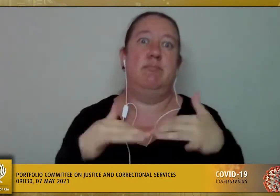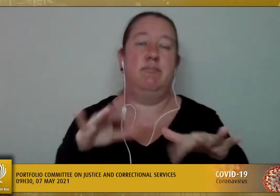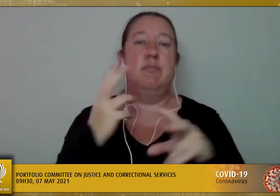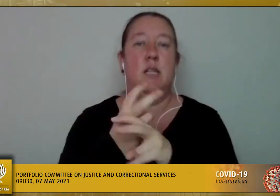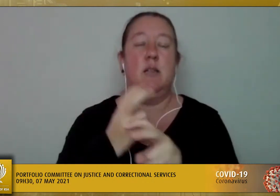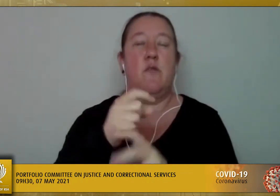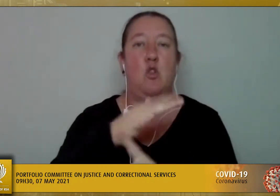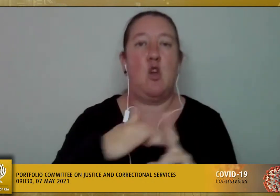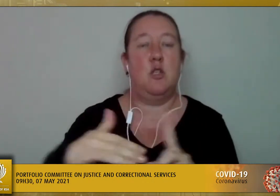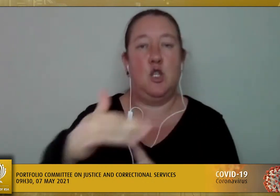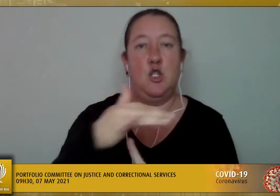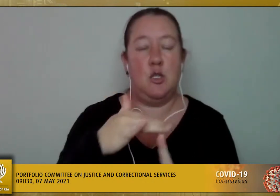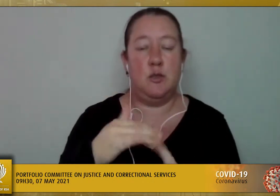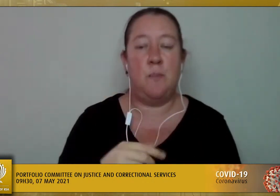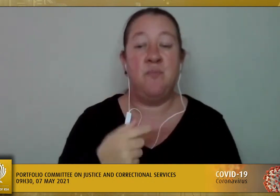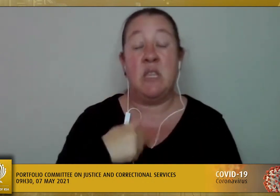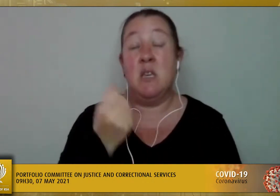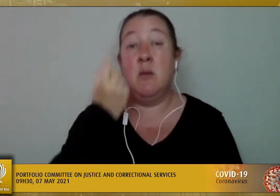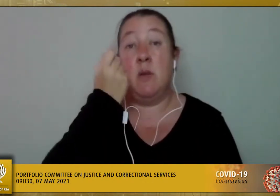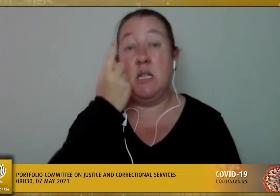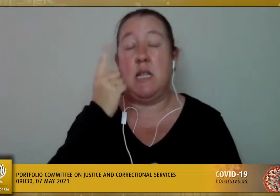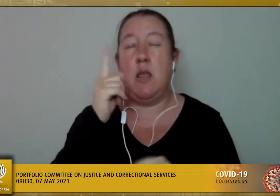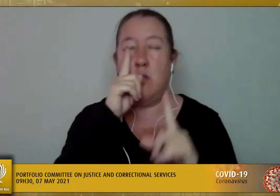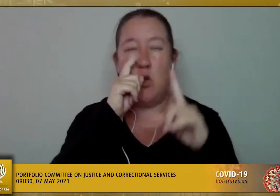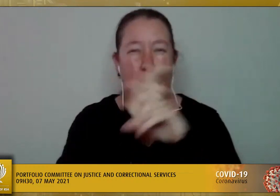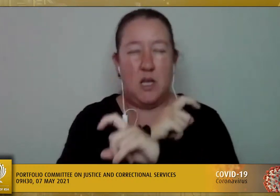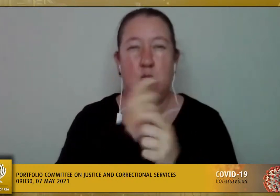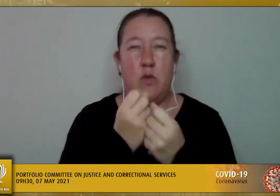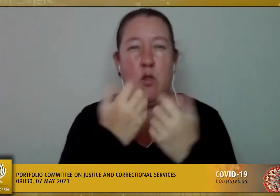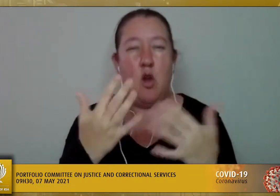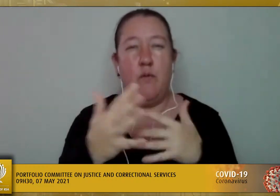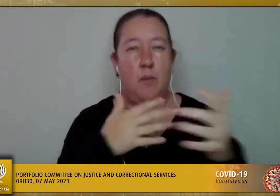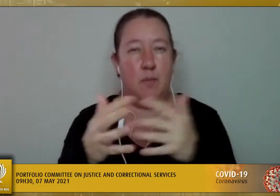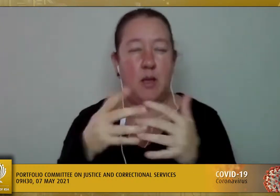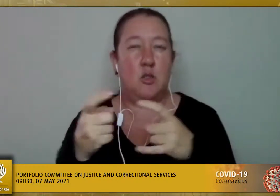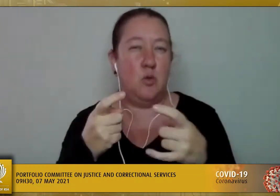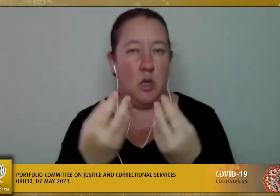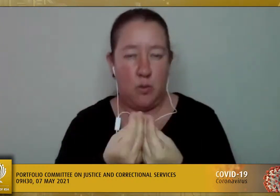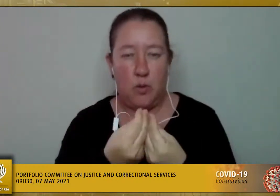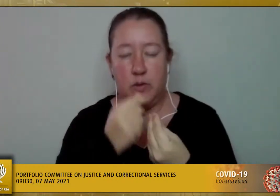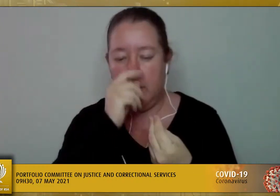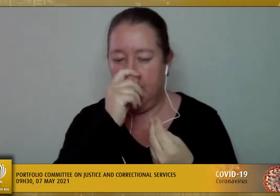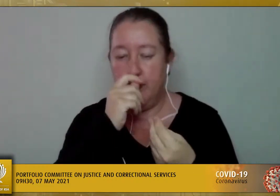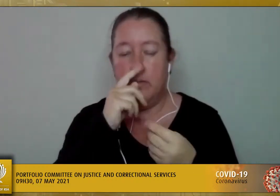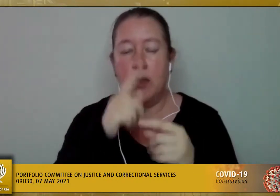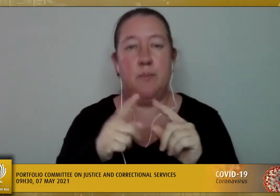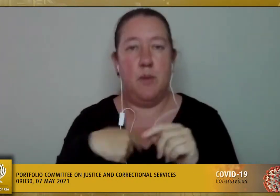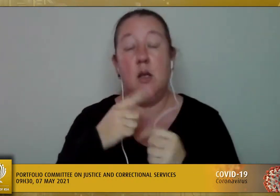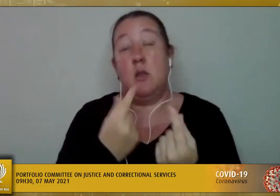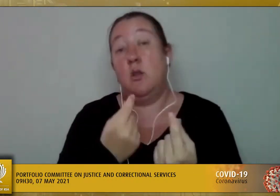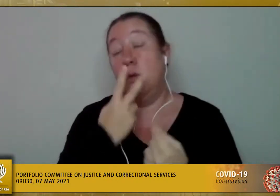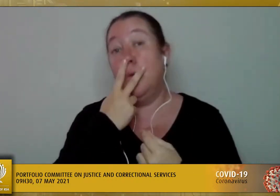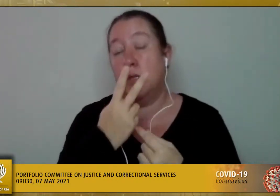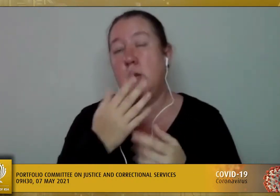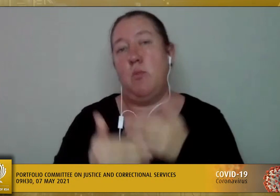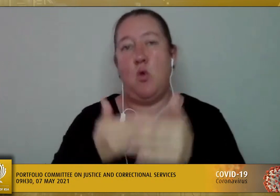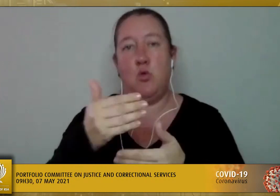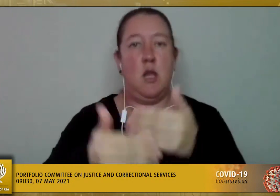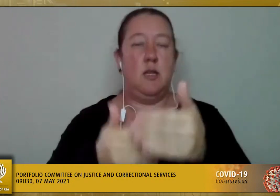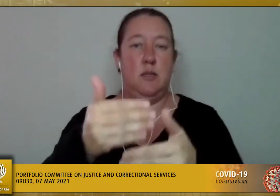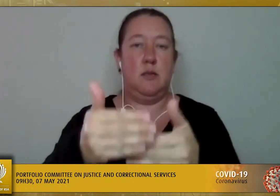conditions I understand the complexity of a lot of the matters that you're dealing with but I do see progress